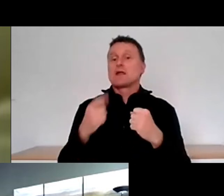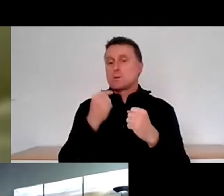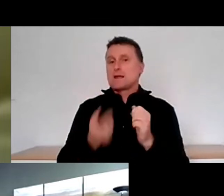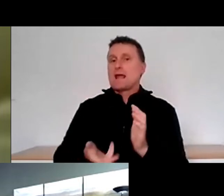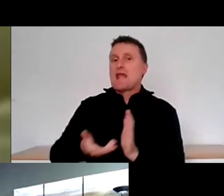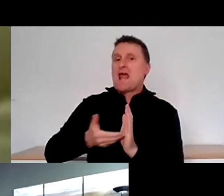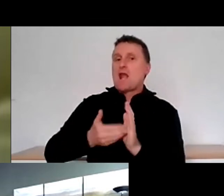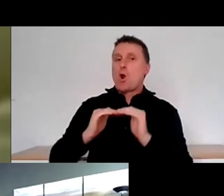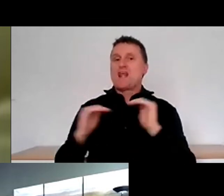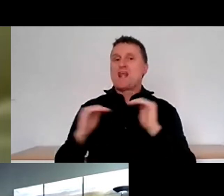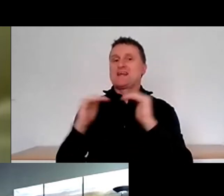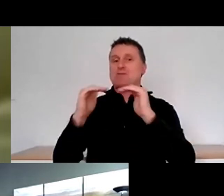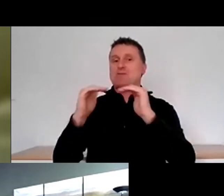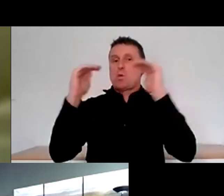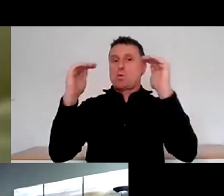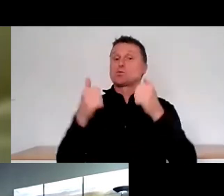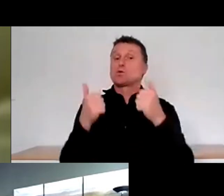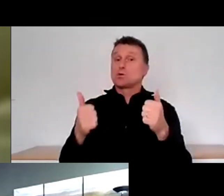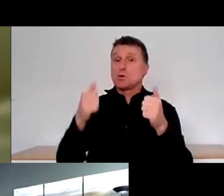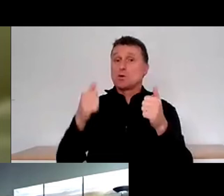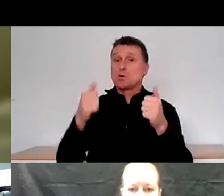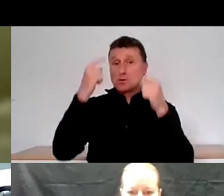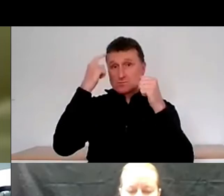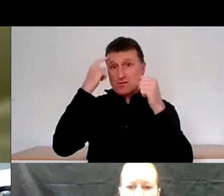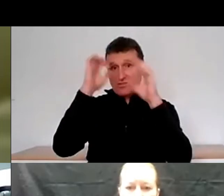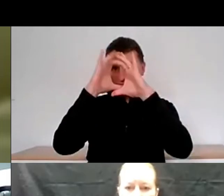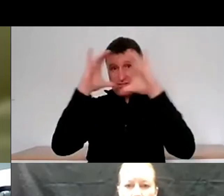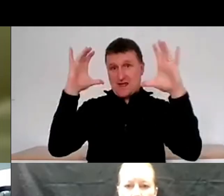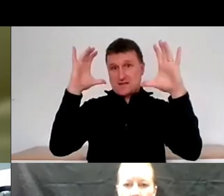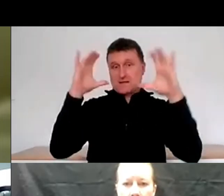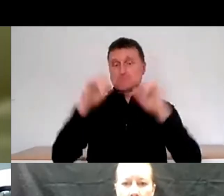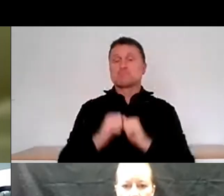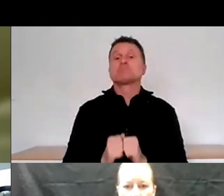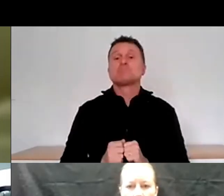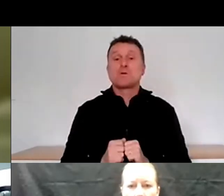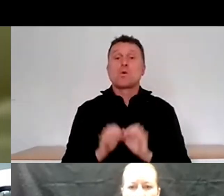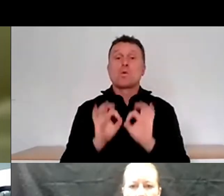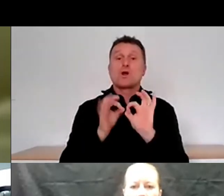example or good way to think about what our legislative model does.